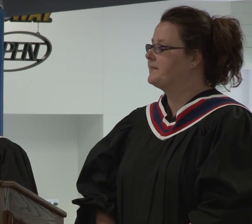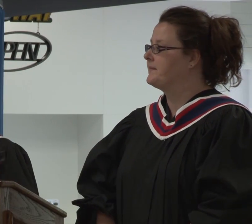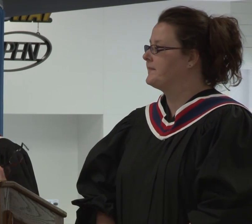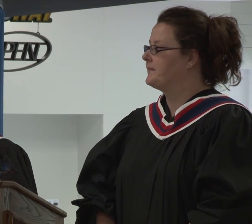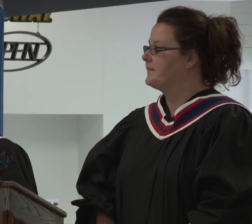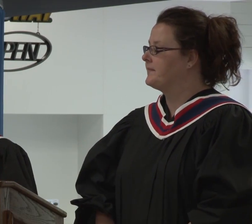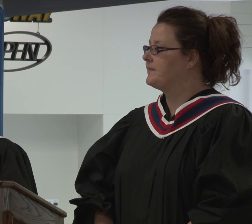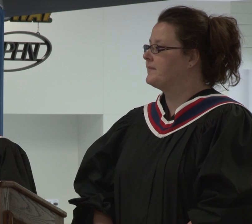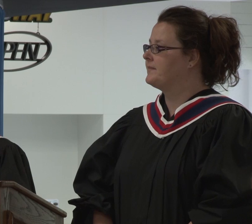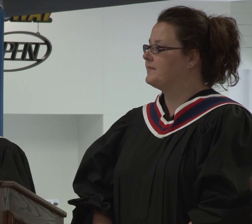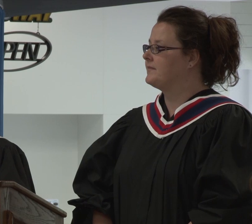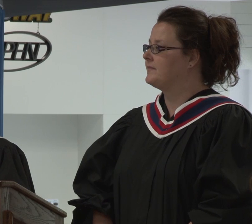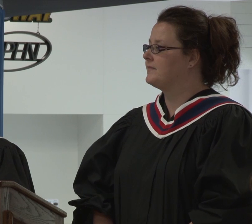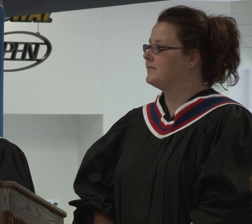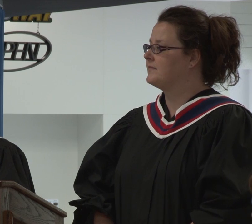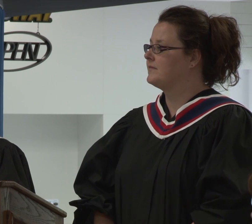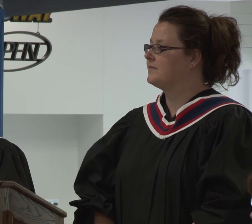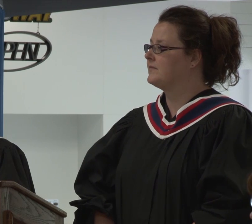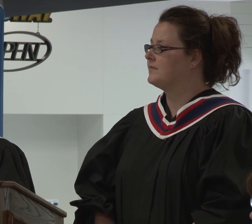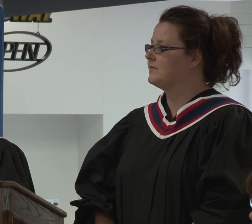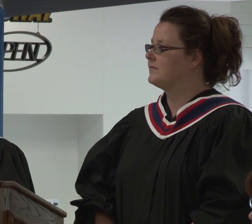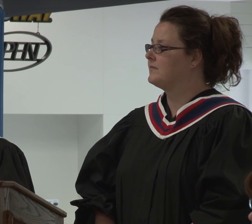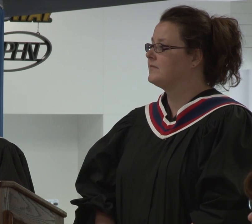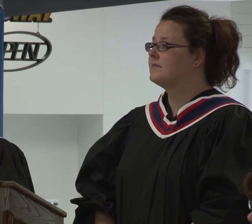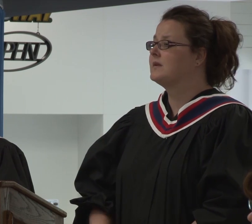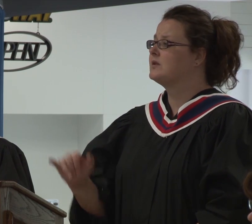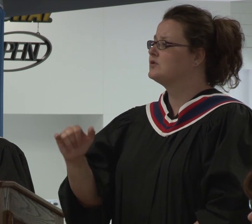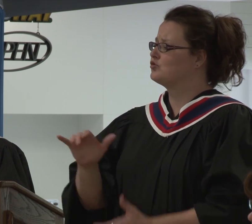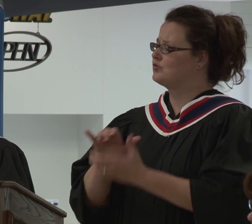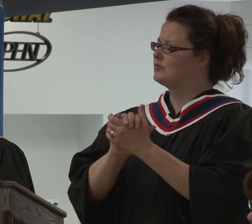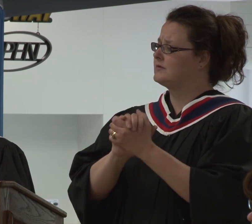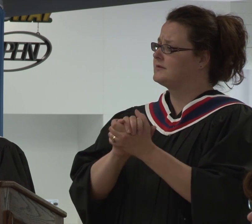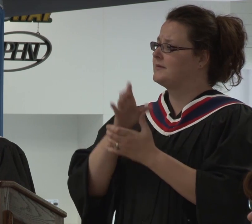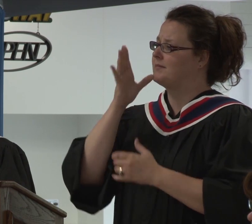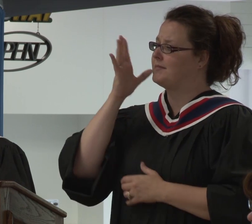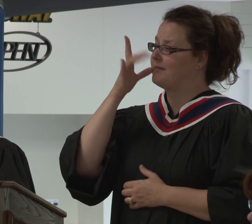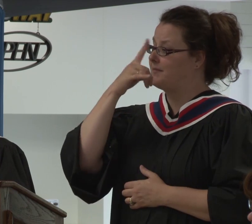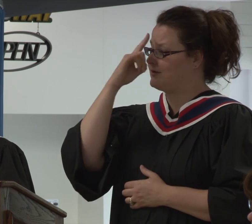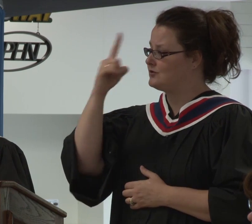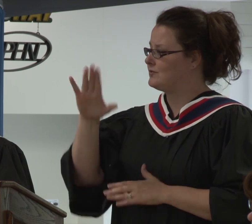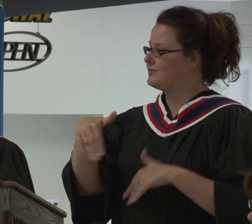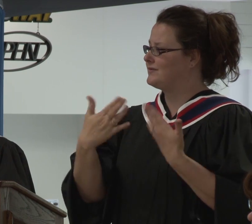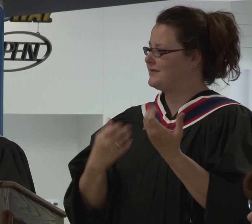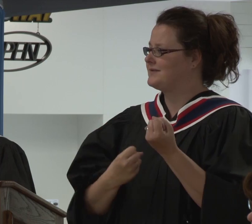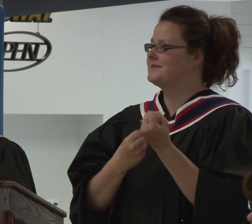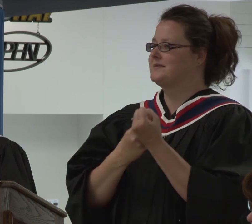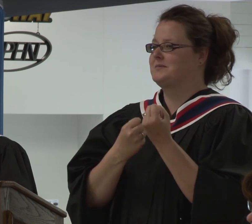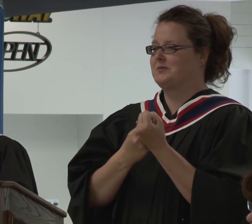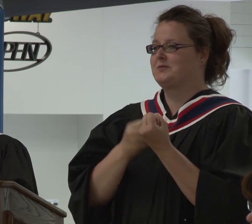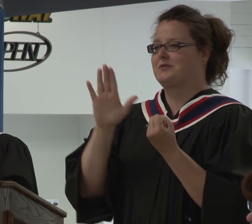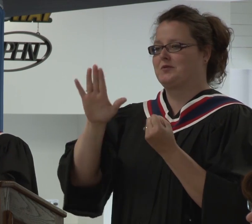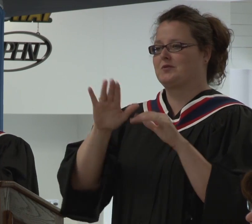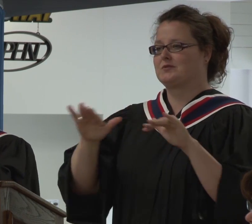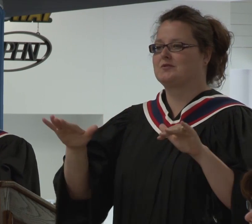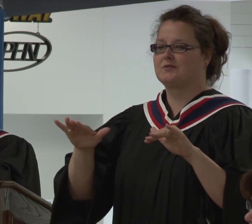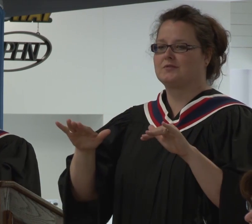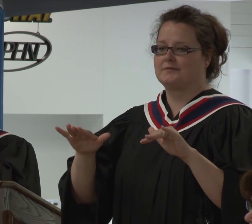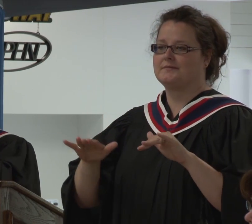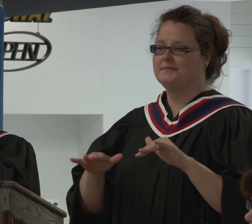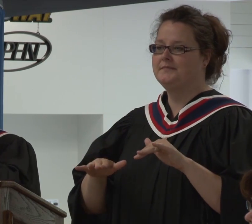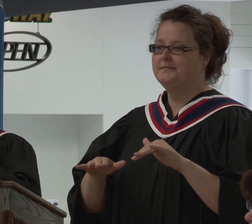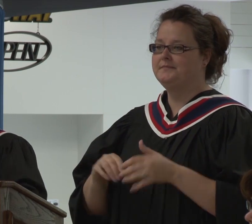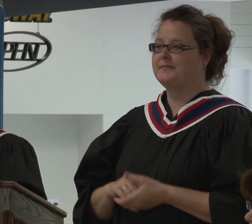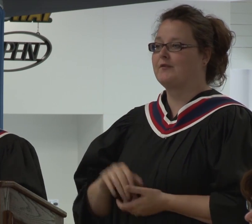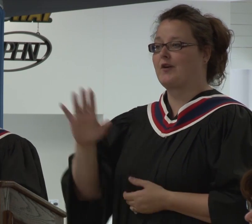to congratulate also you, the parents, okay, for the support you gave to your children for achieving